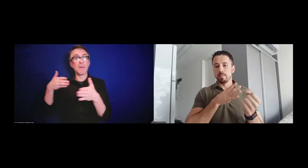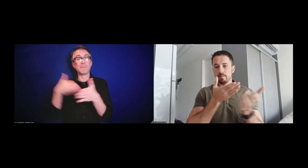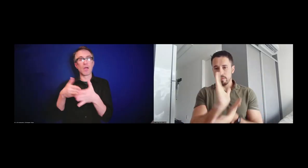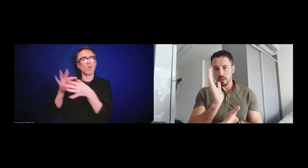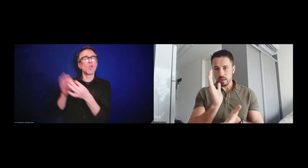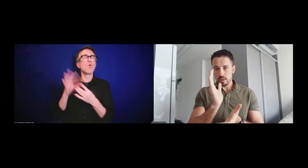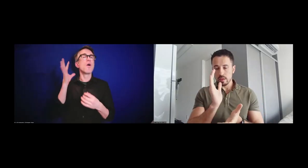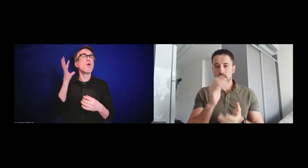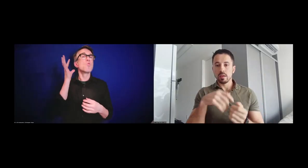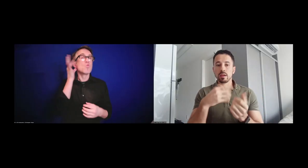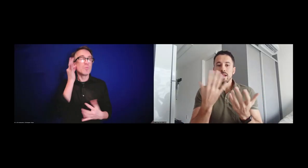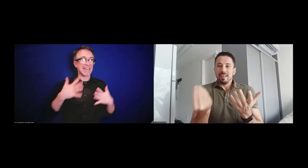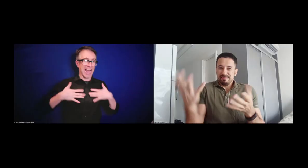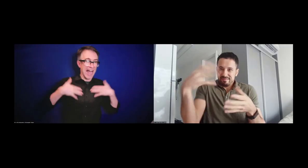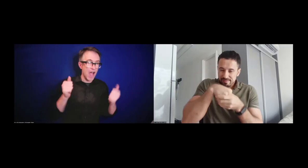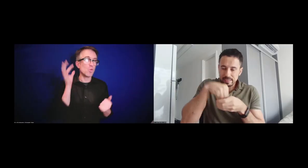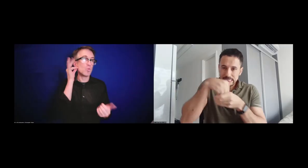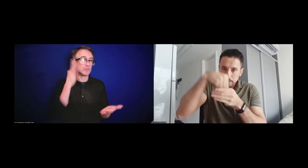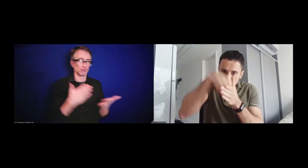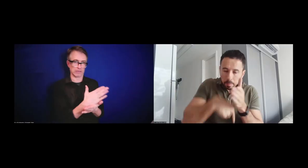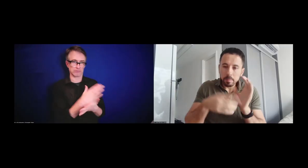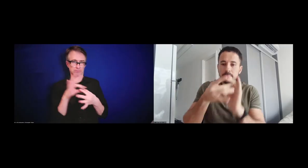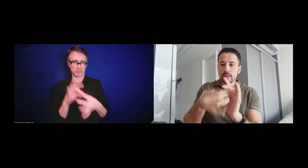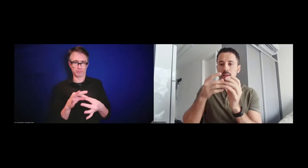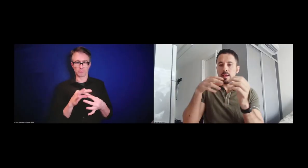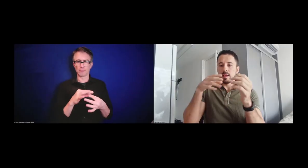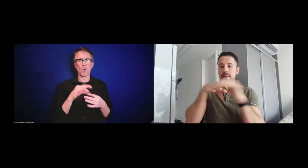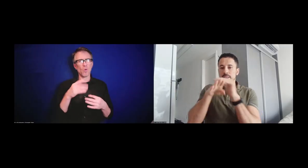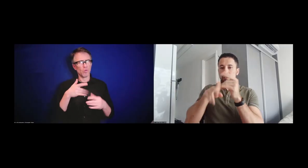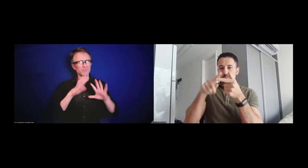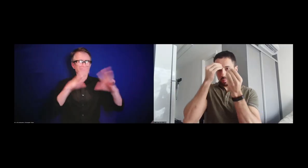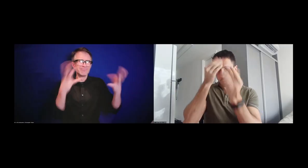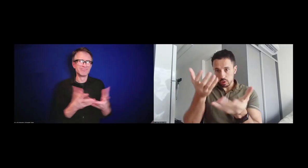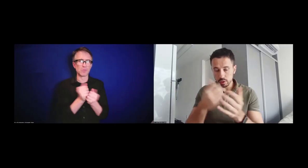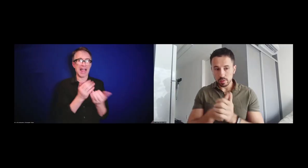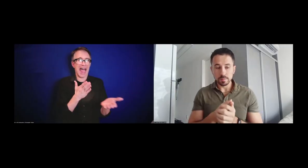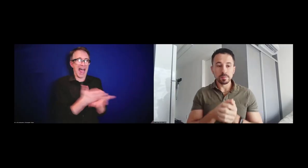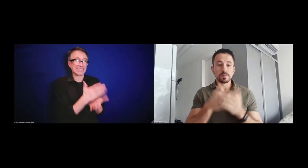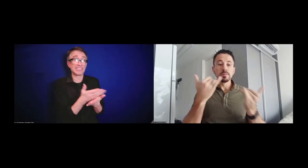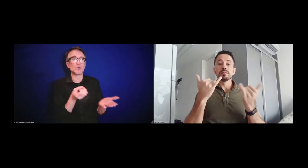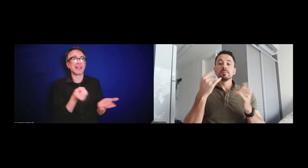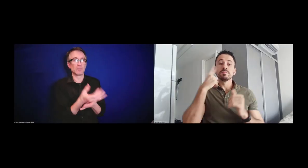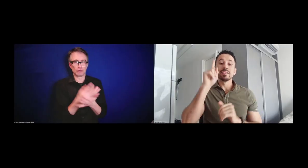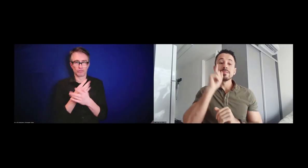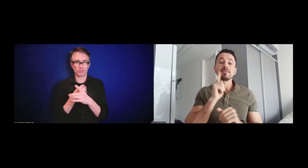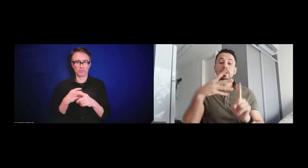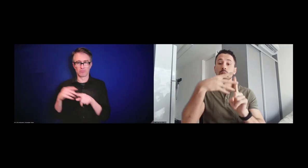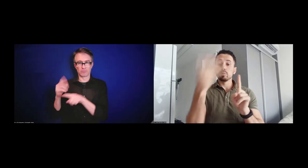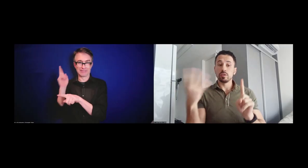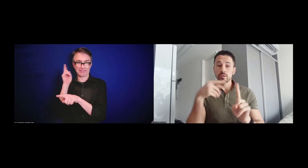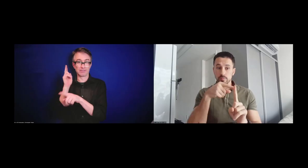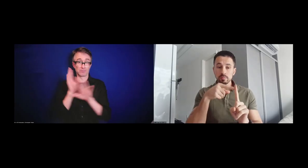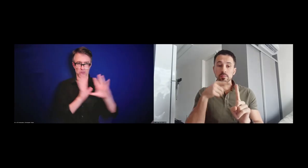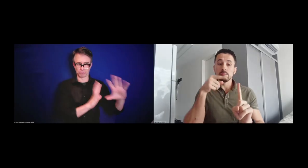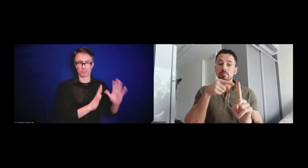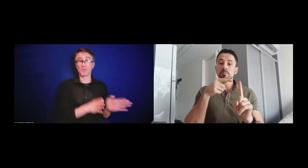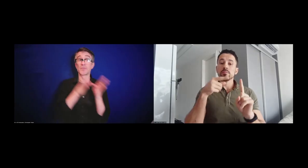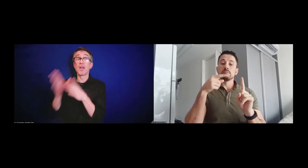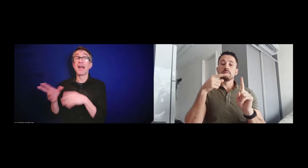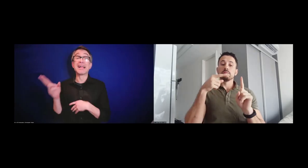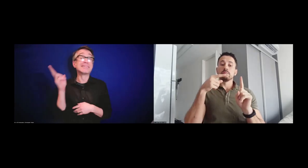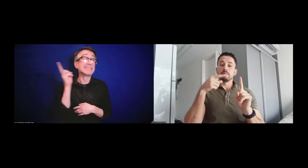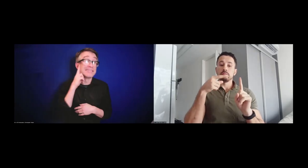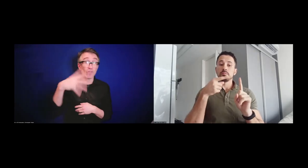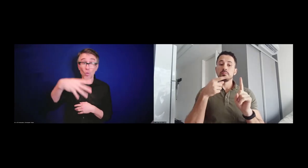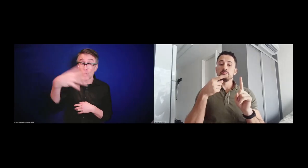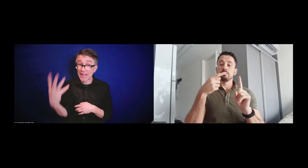issue with them as far as healthcare and rights to healthcare. Really, if you go down even further, it's